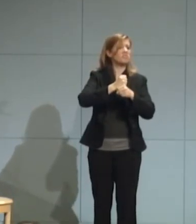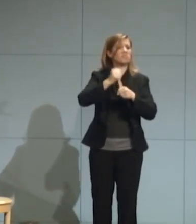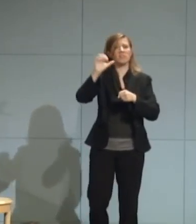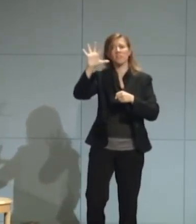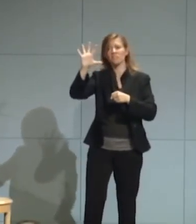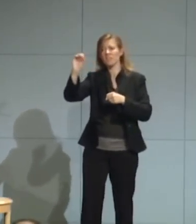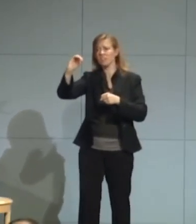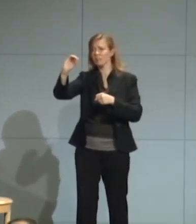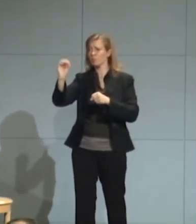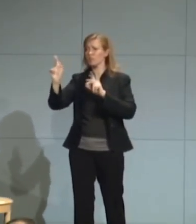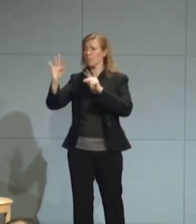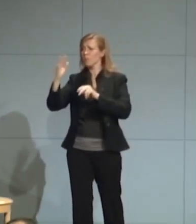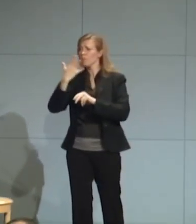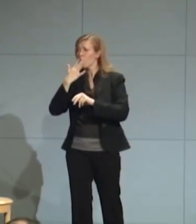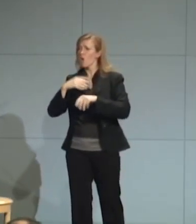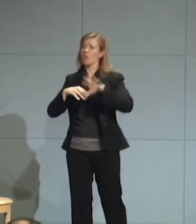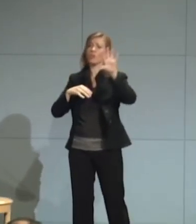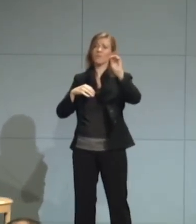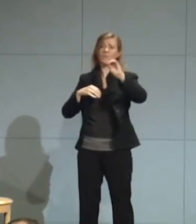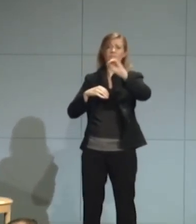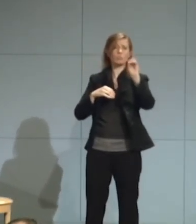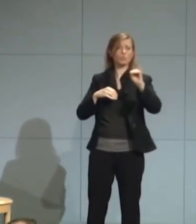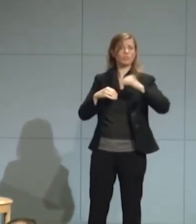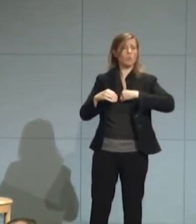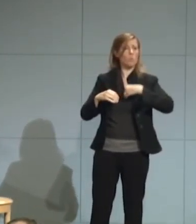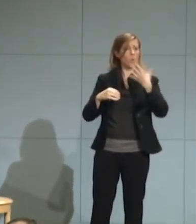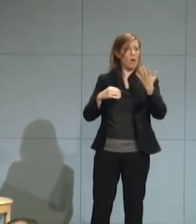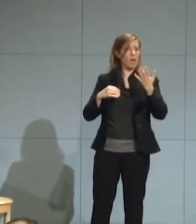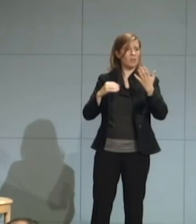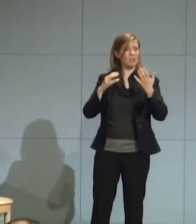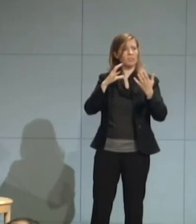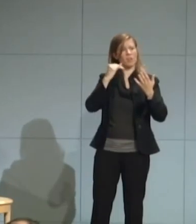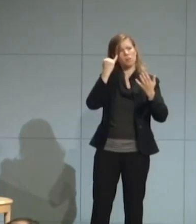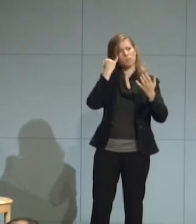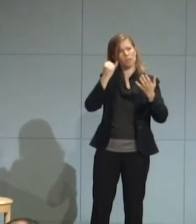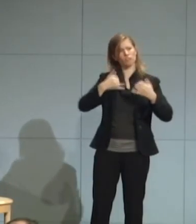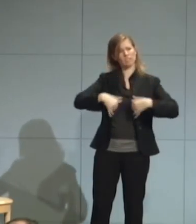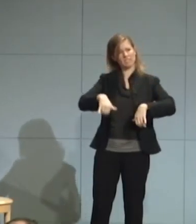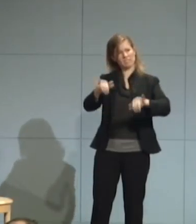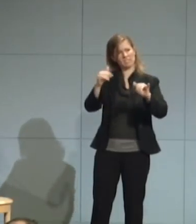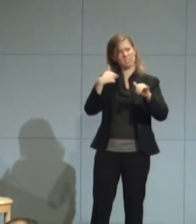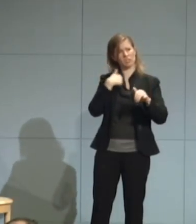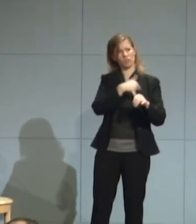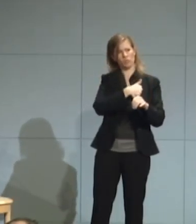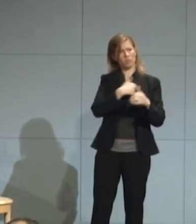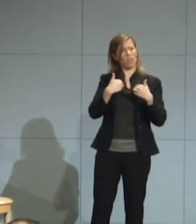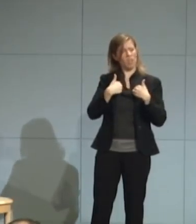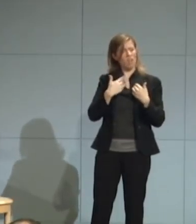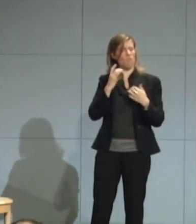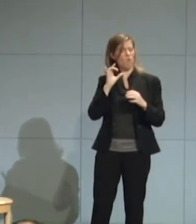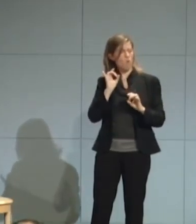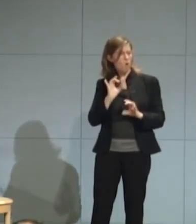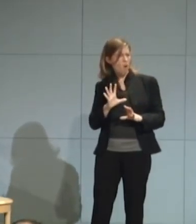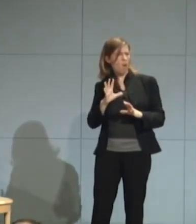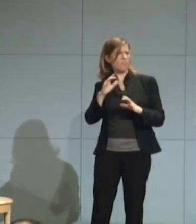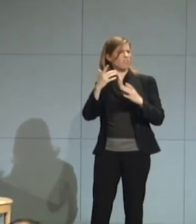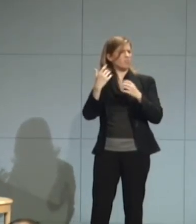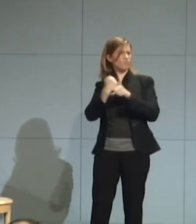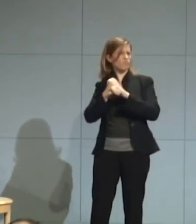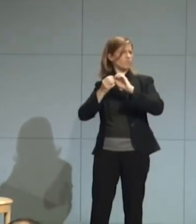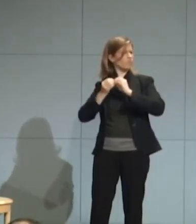white college students, as there are on any street corner in Anacostia that you can pick out. And yet we know where the police will